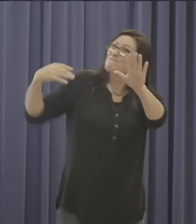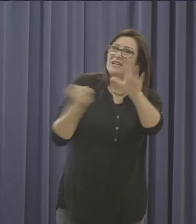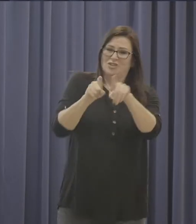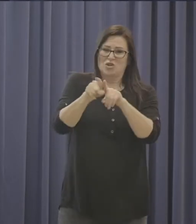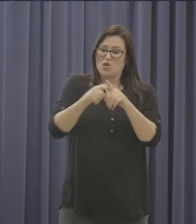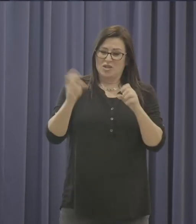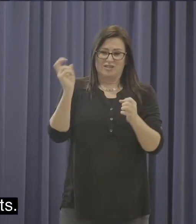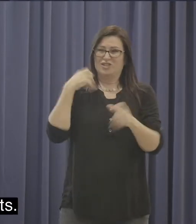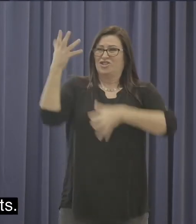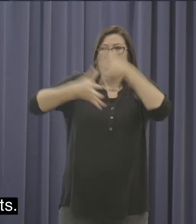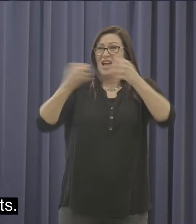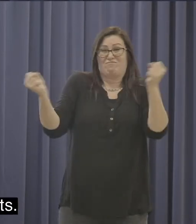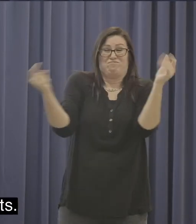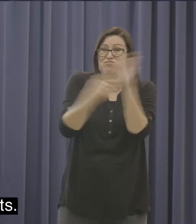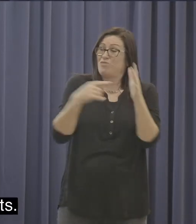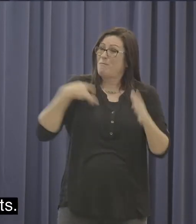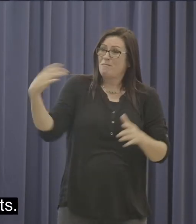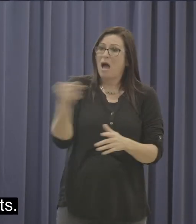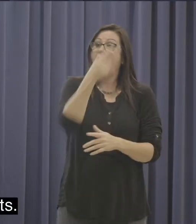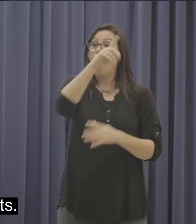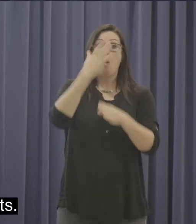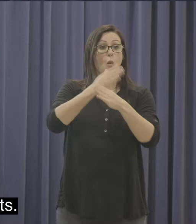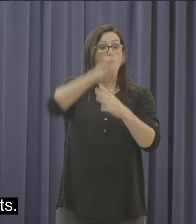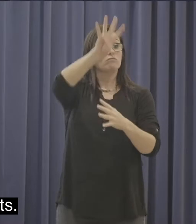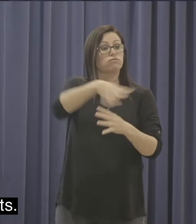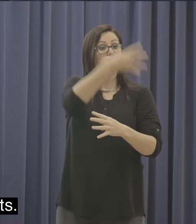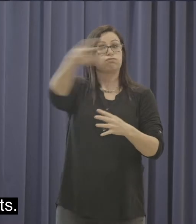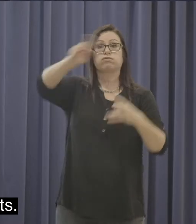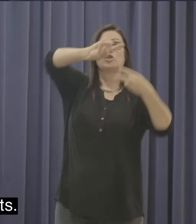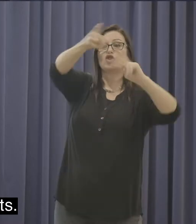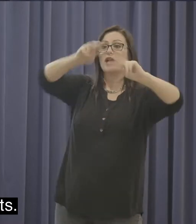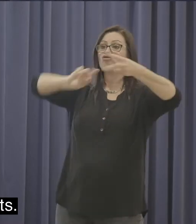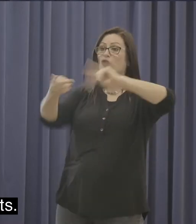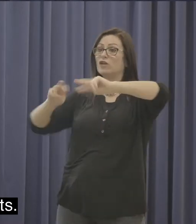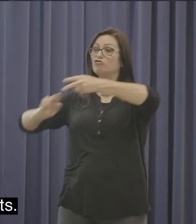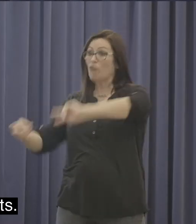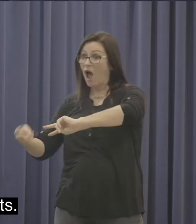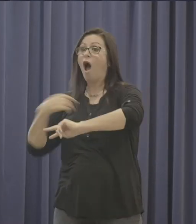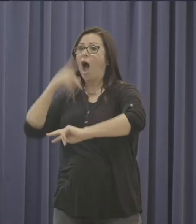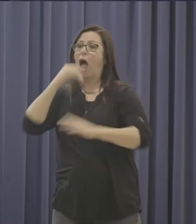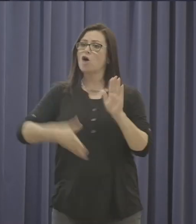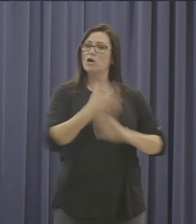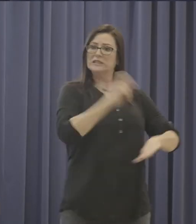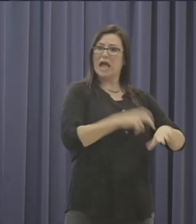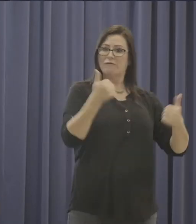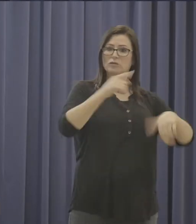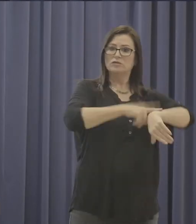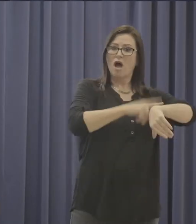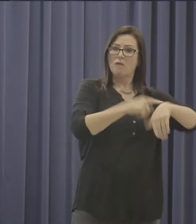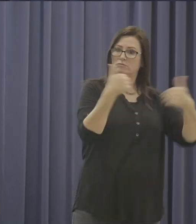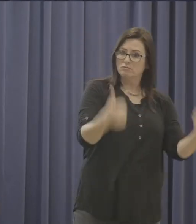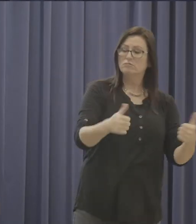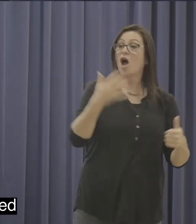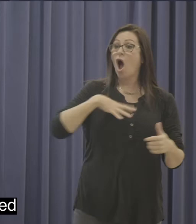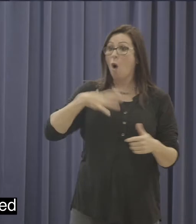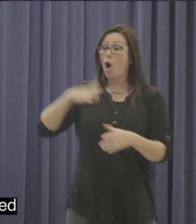learn Auslan. My roster was altered to accommodate my TAFE commitments. I intended to both work